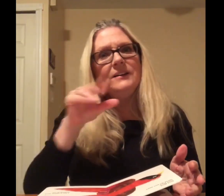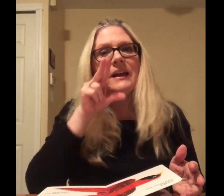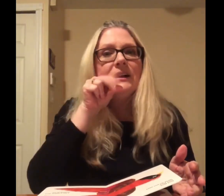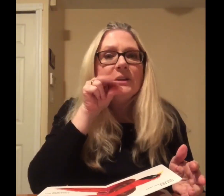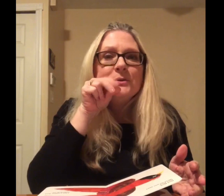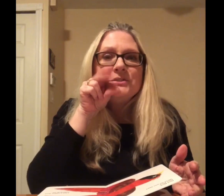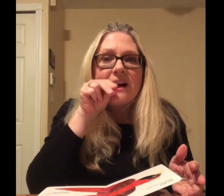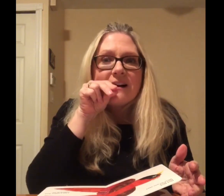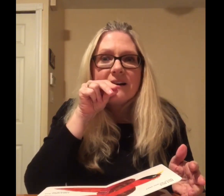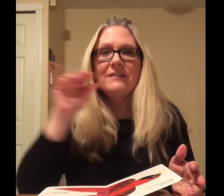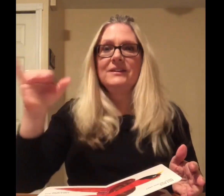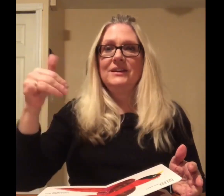Yellow duck,